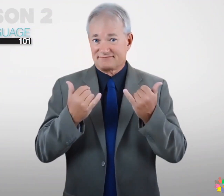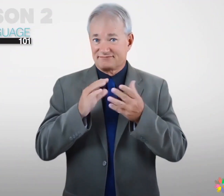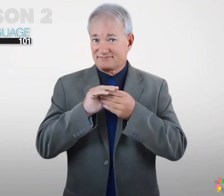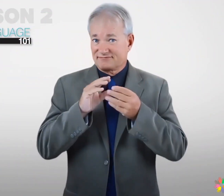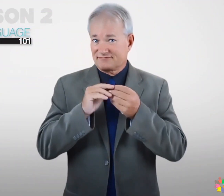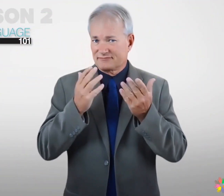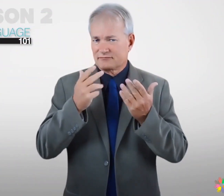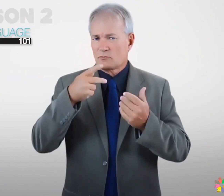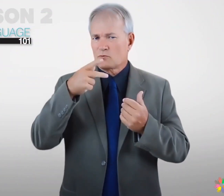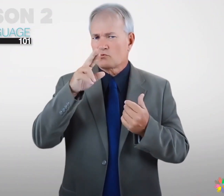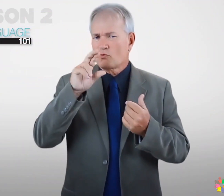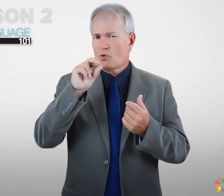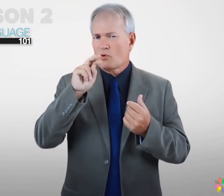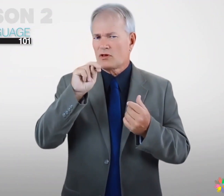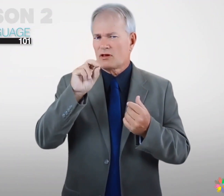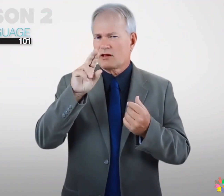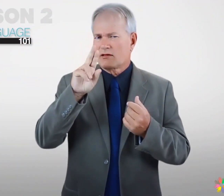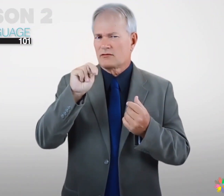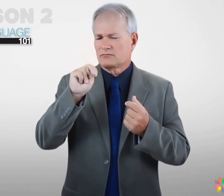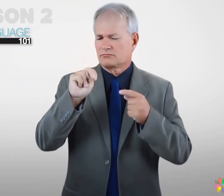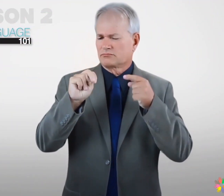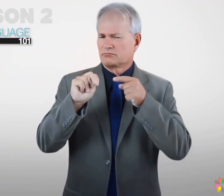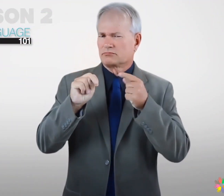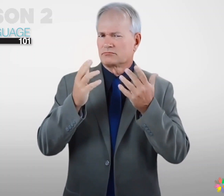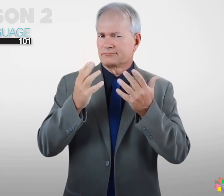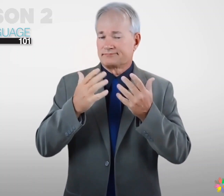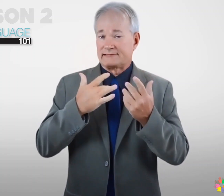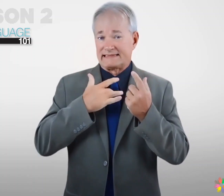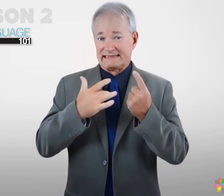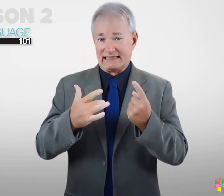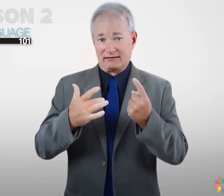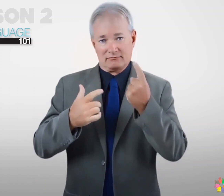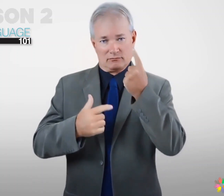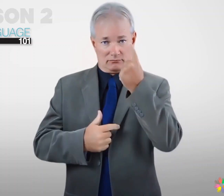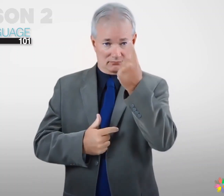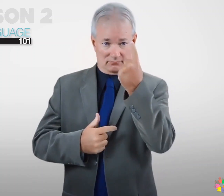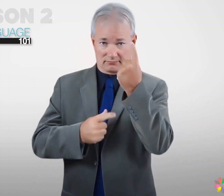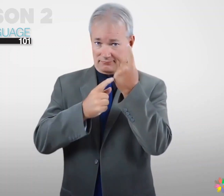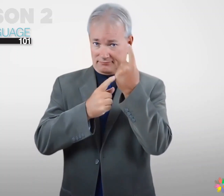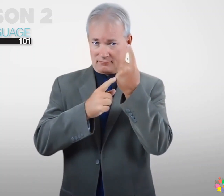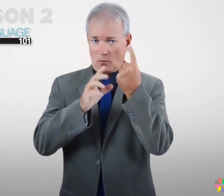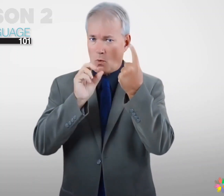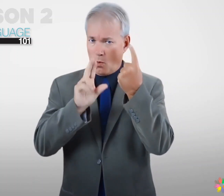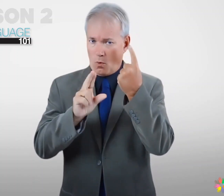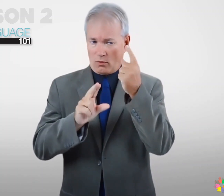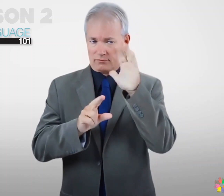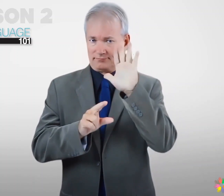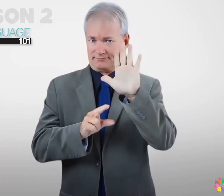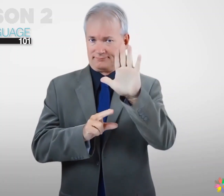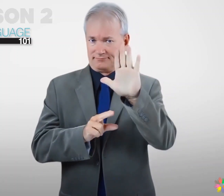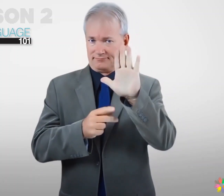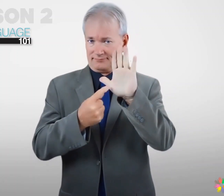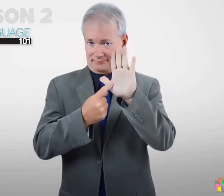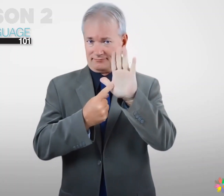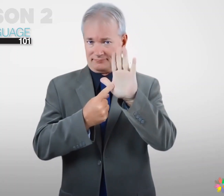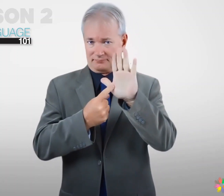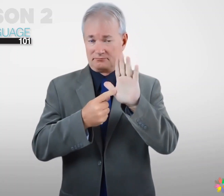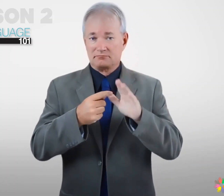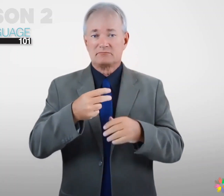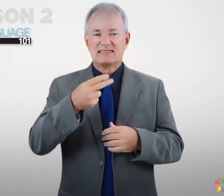Now, let's get into some pronouns. When using pronouns, we use the index finger for he, she, and